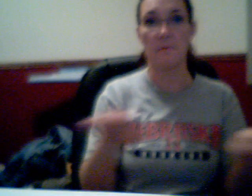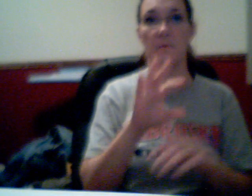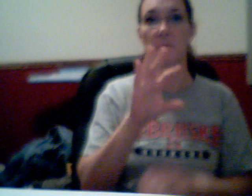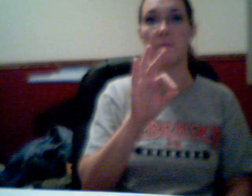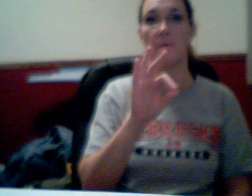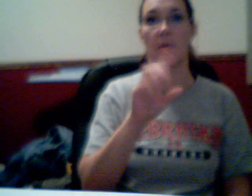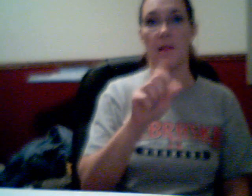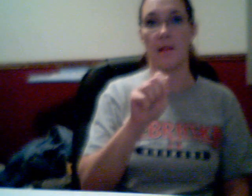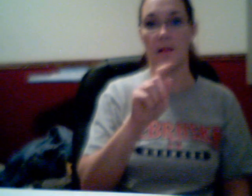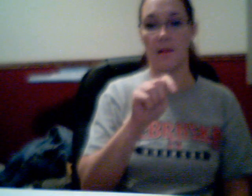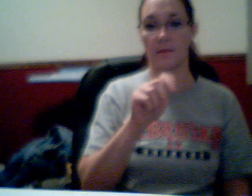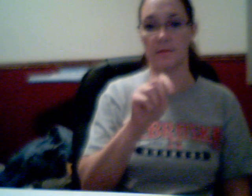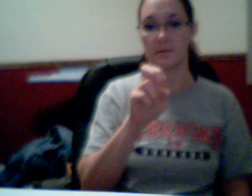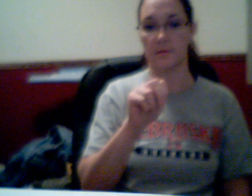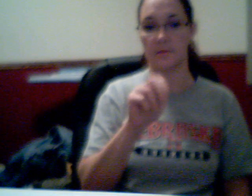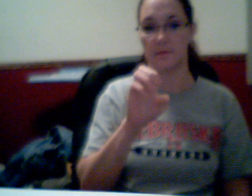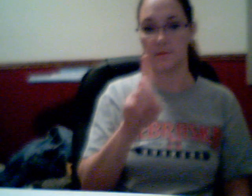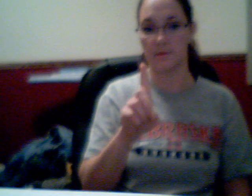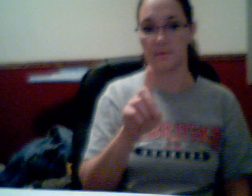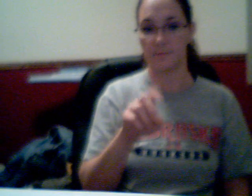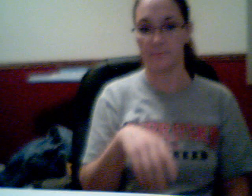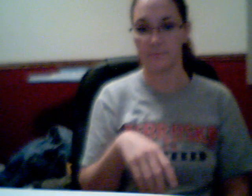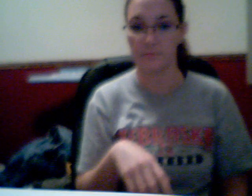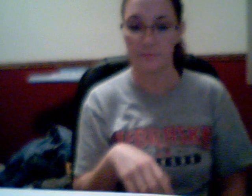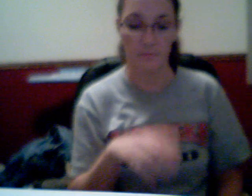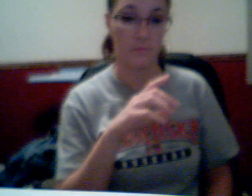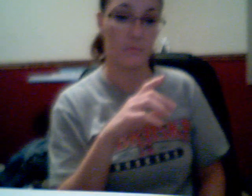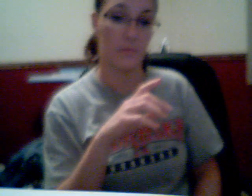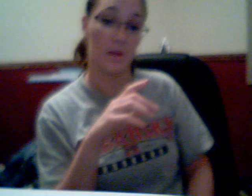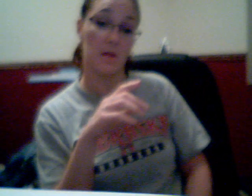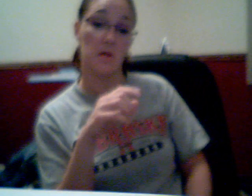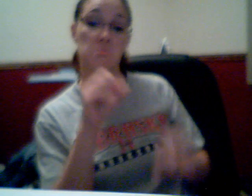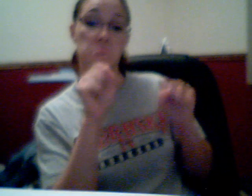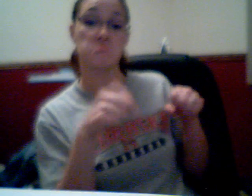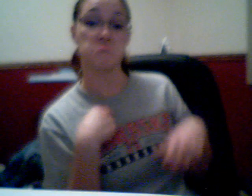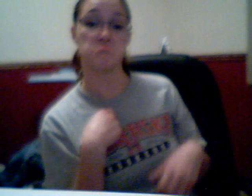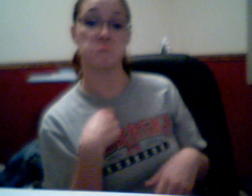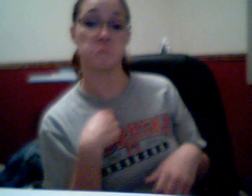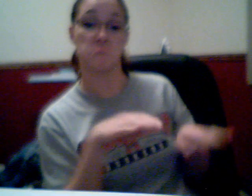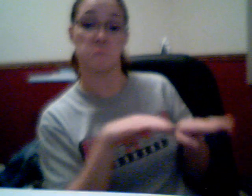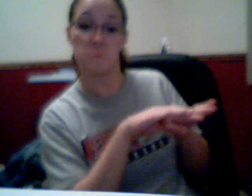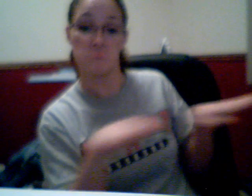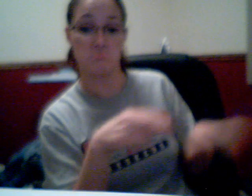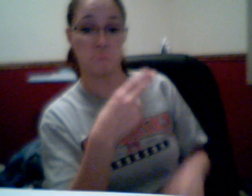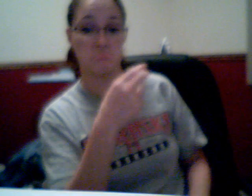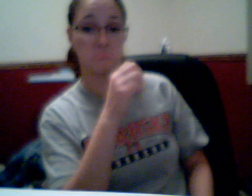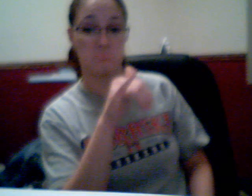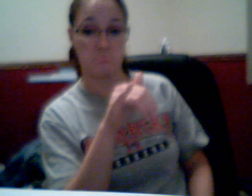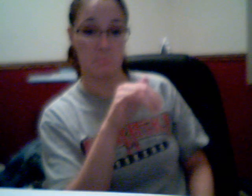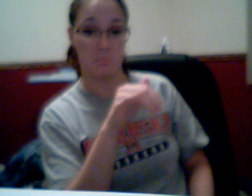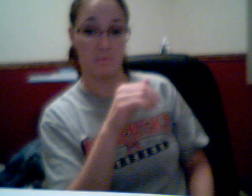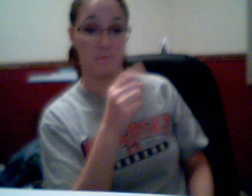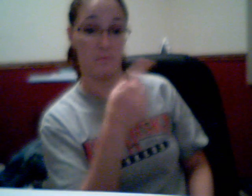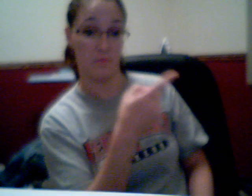we'll see." But when they came back with the next load, he gave her a pitchfork and let her try. The long fork